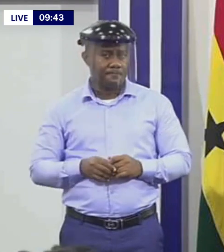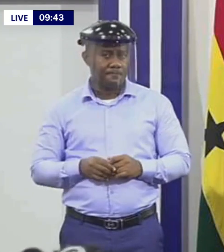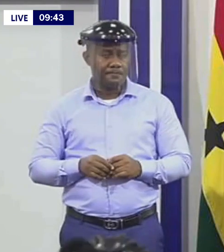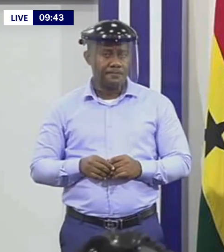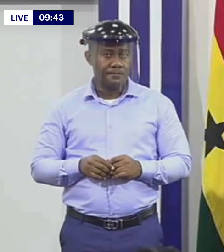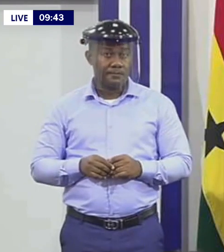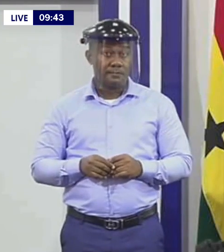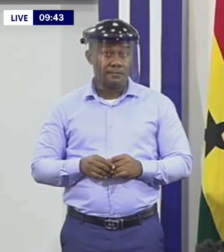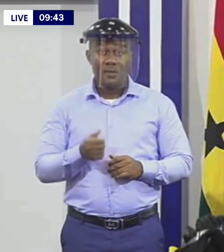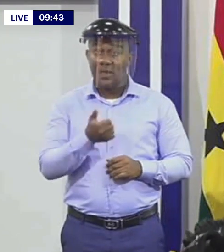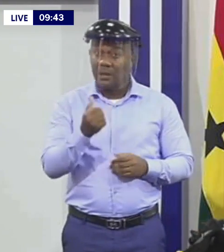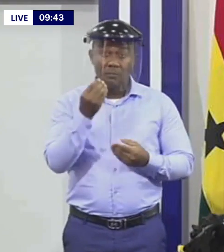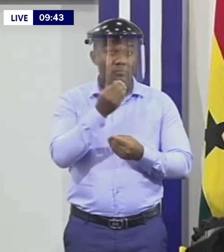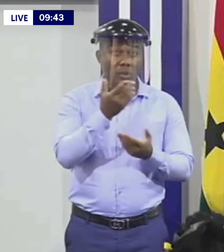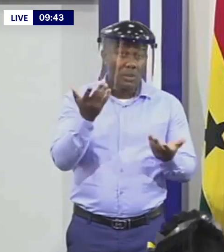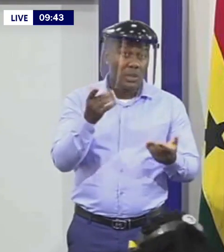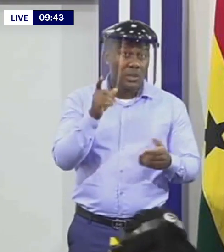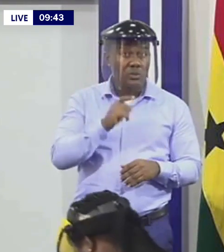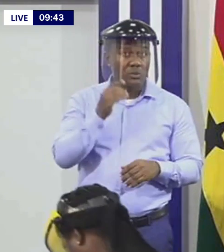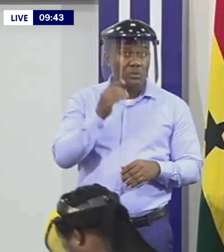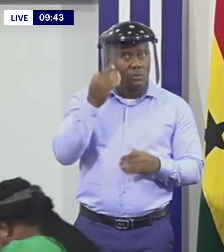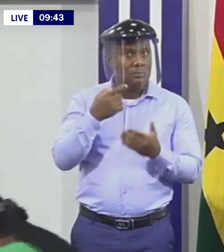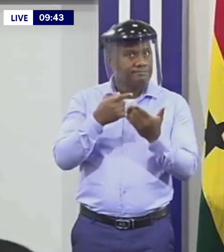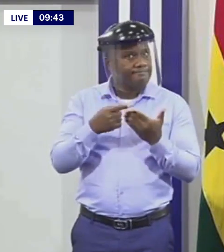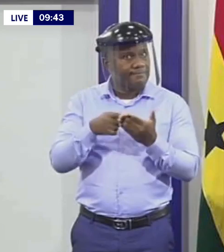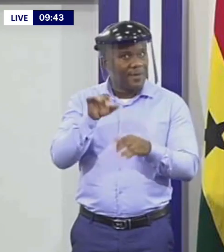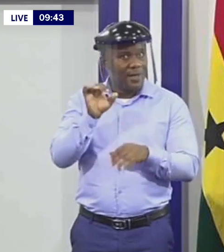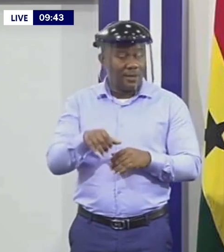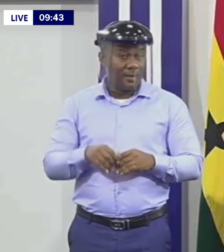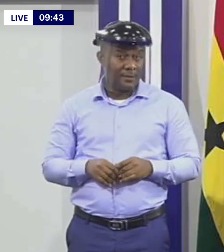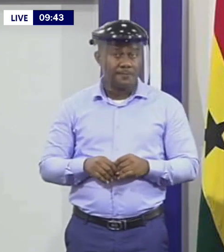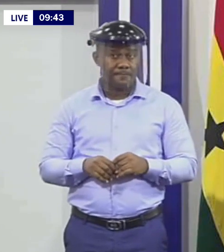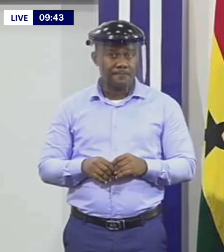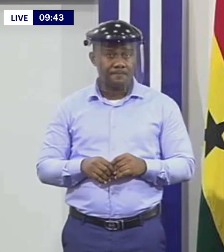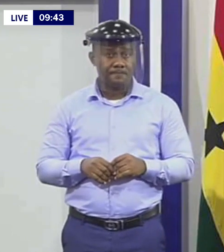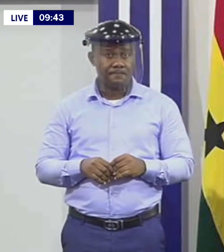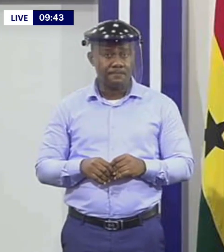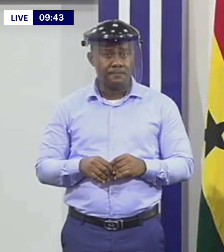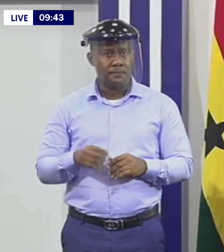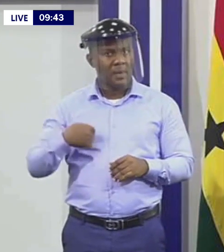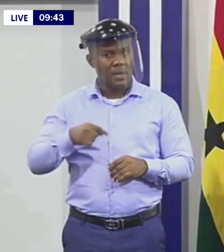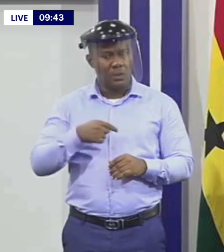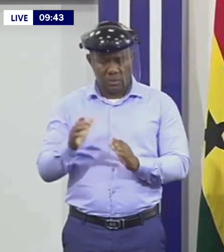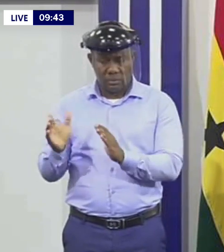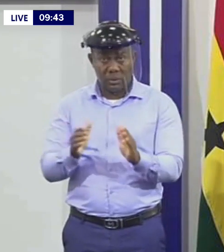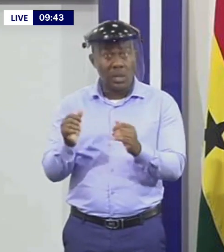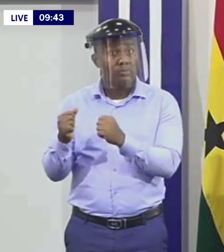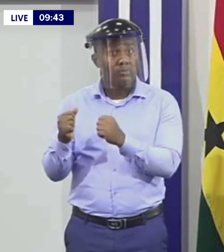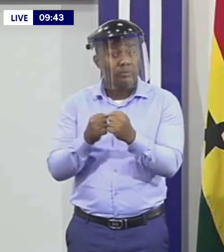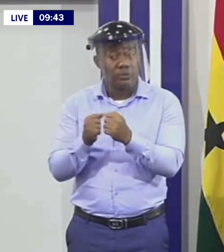message for prevention, you need to discuss this. What are some of the response strategies?